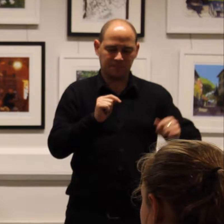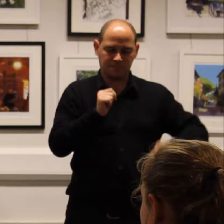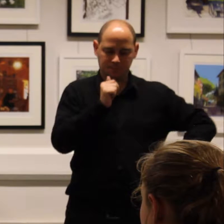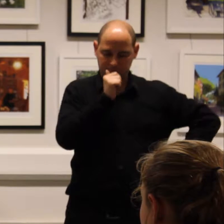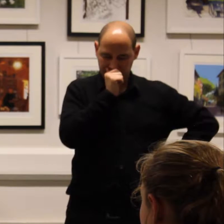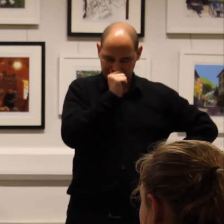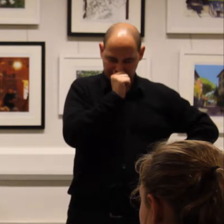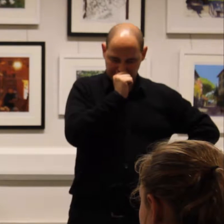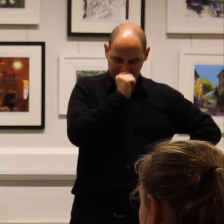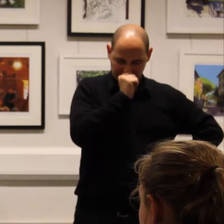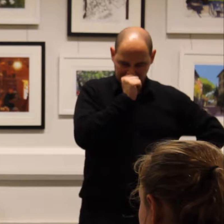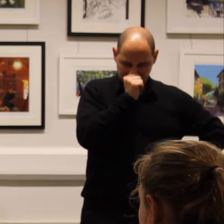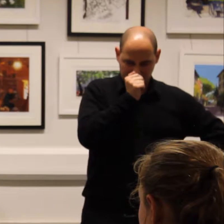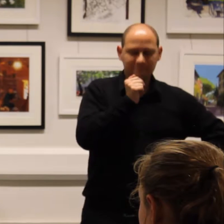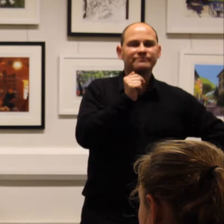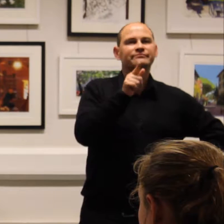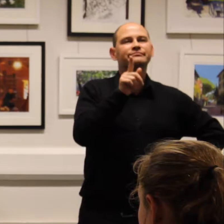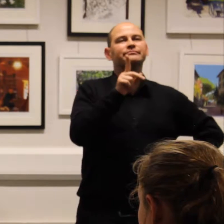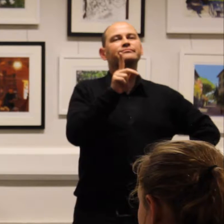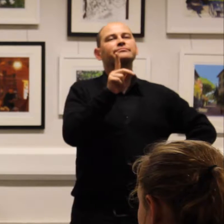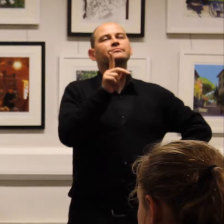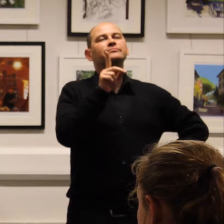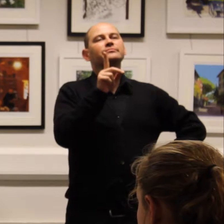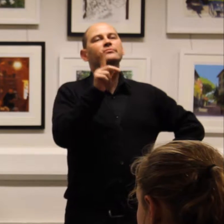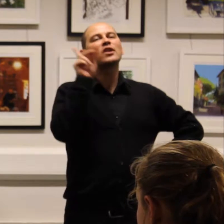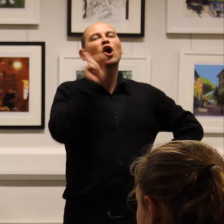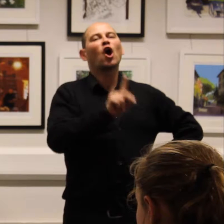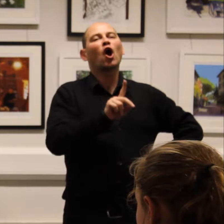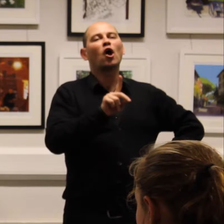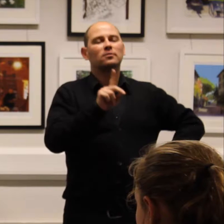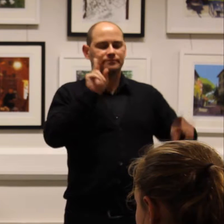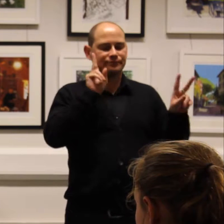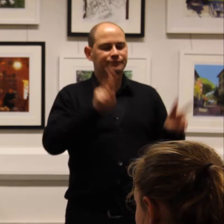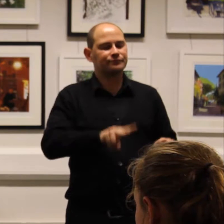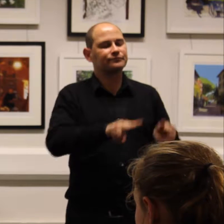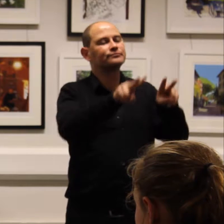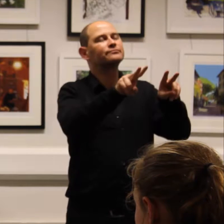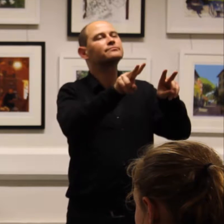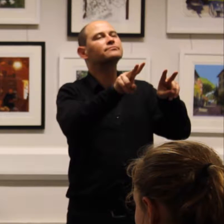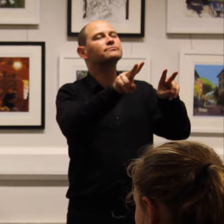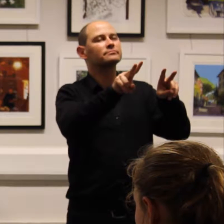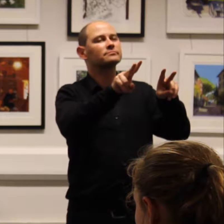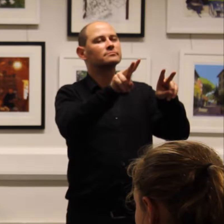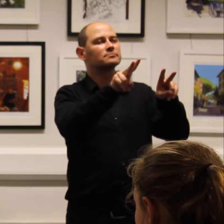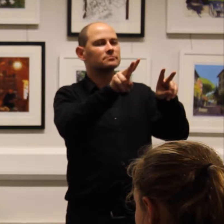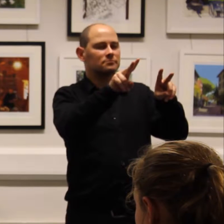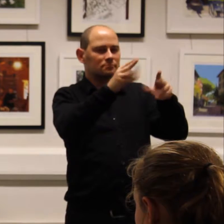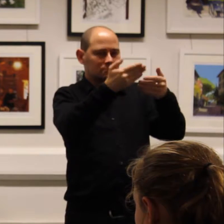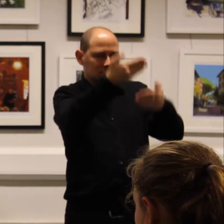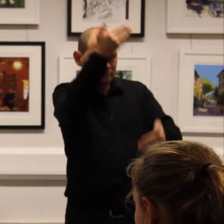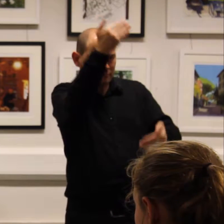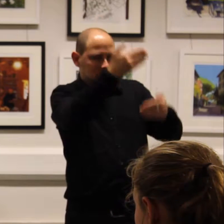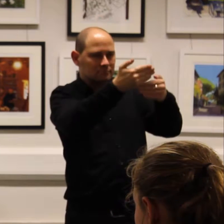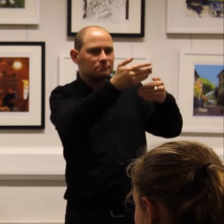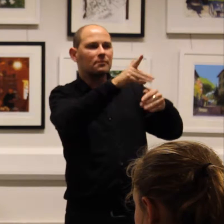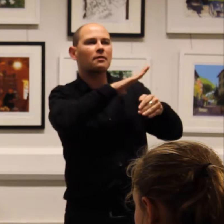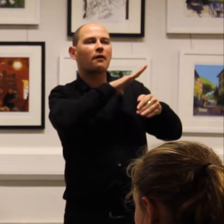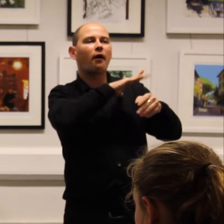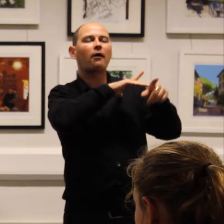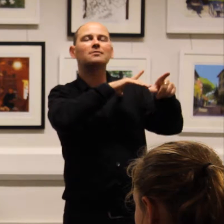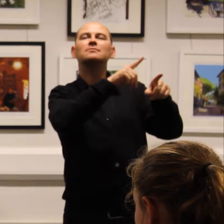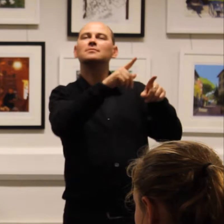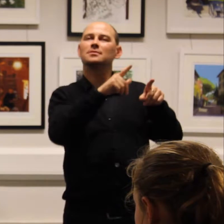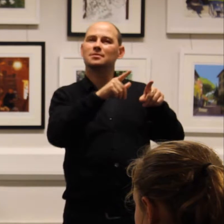She is looking out of the sitting room window into the garden. It has stopped raining and the light